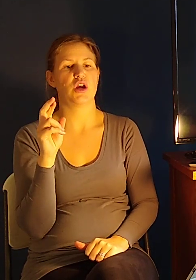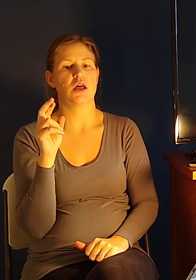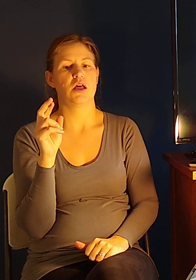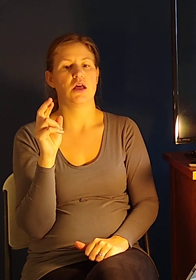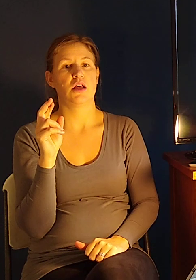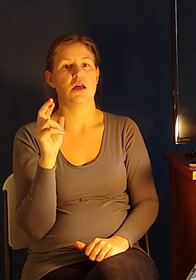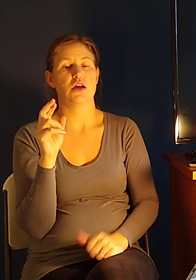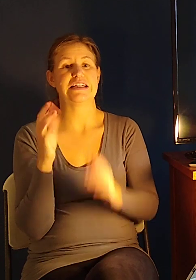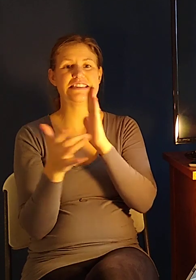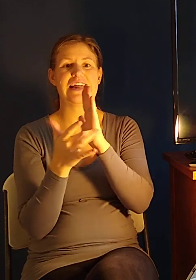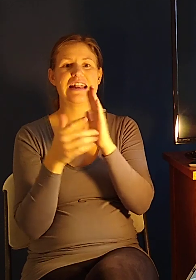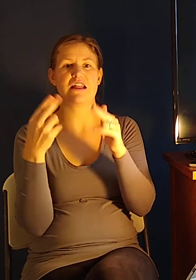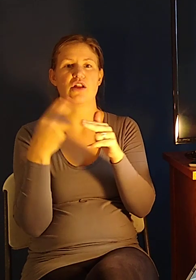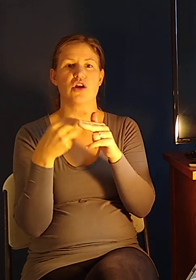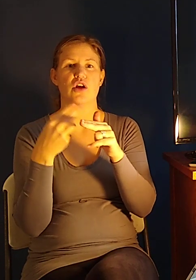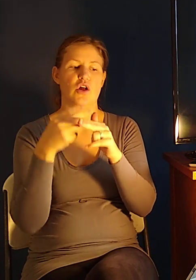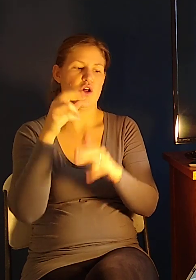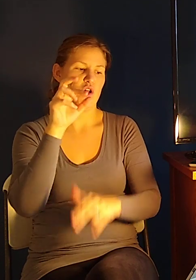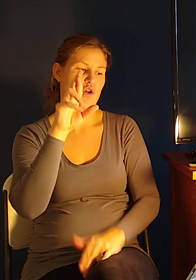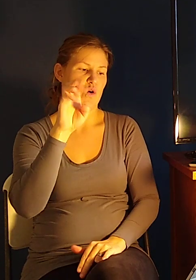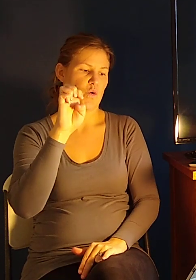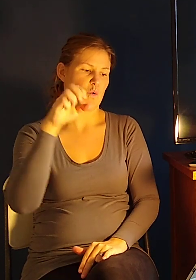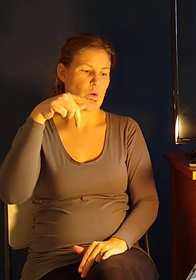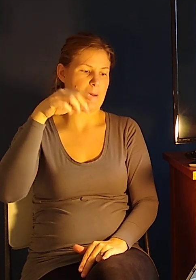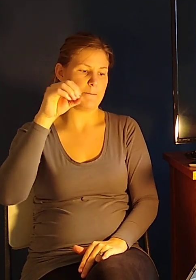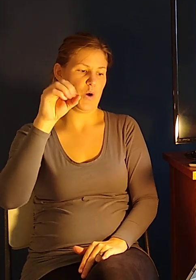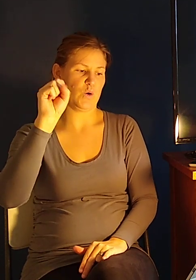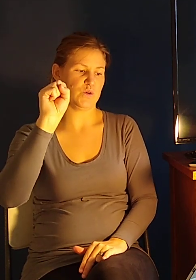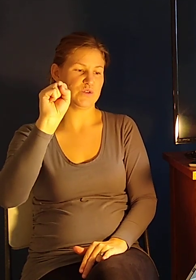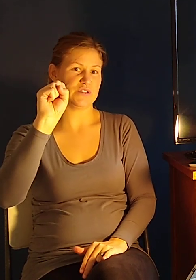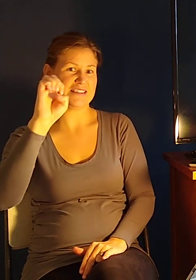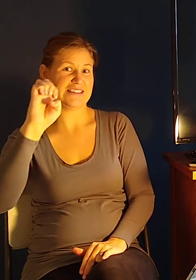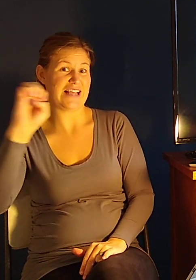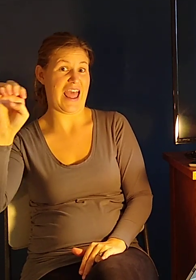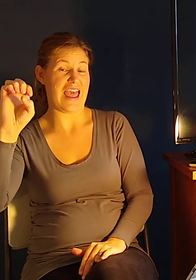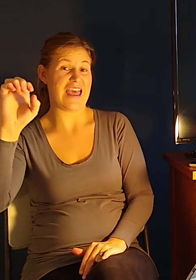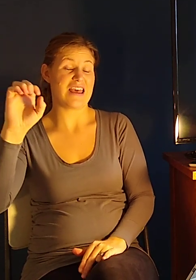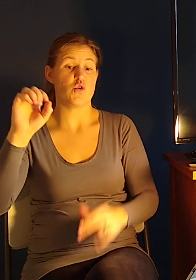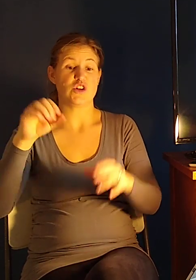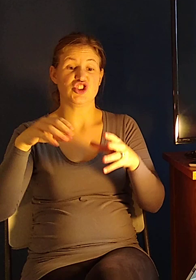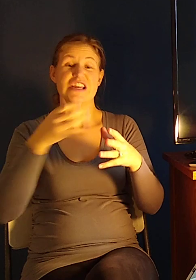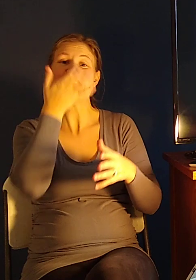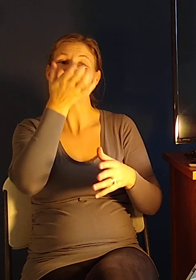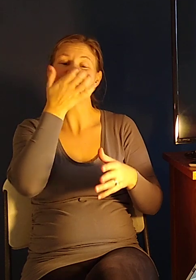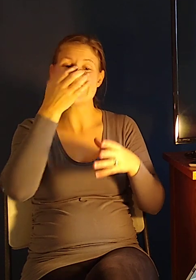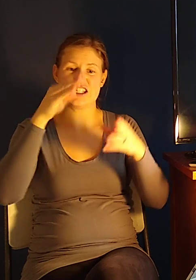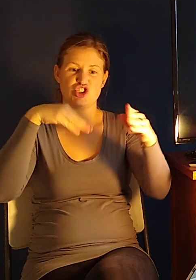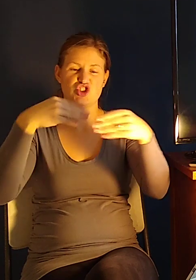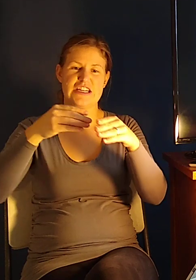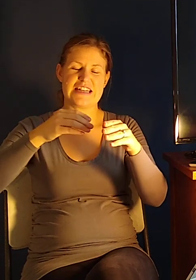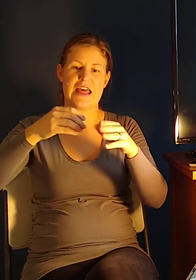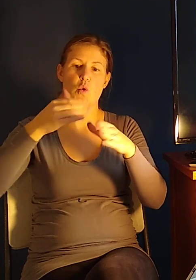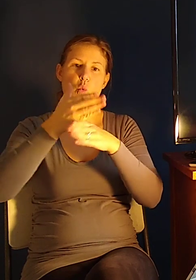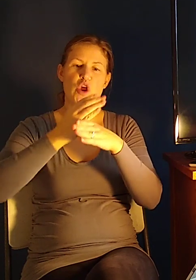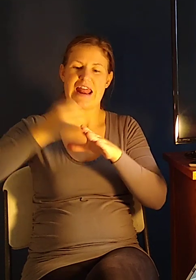was a technique called repoussé, in which the sheets were heated and then struck with wooden hammers. And this